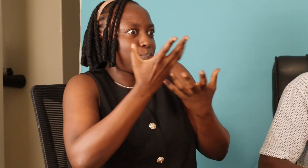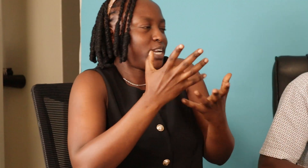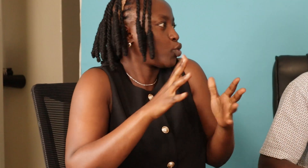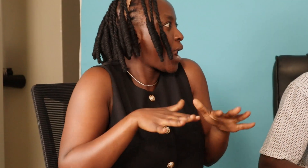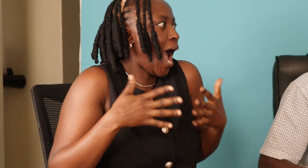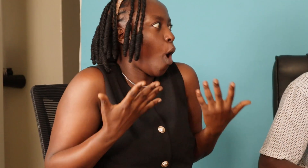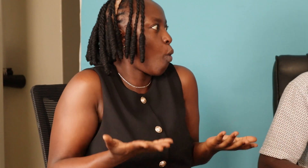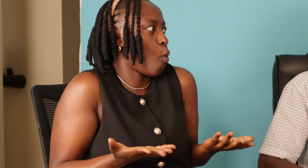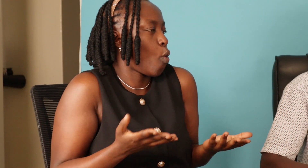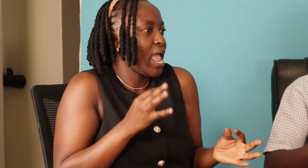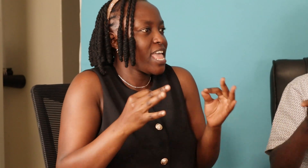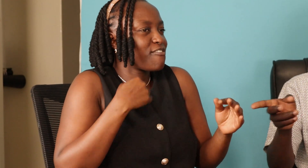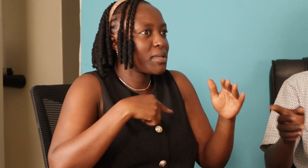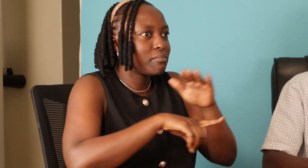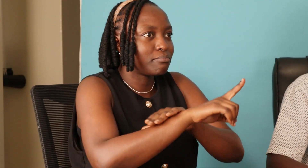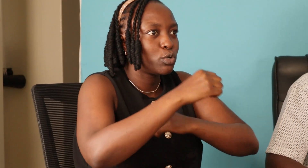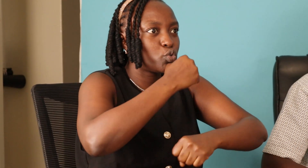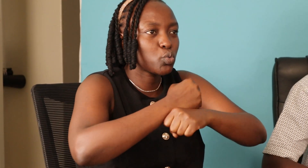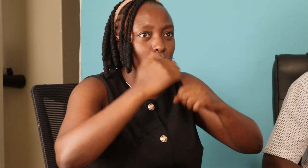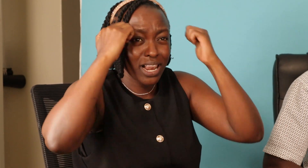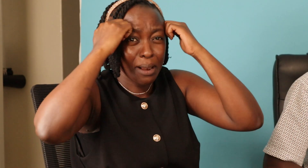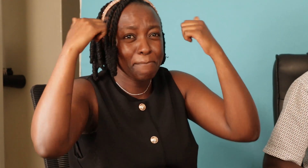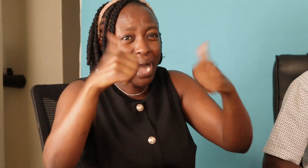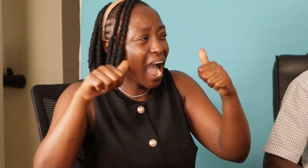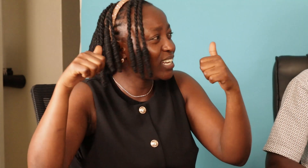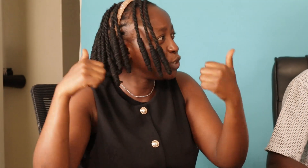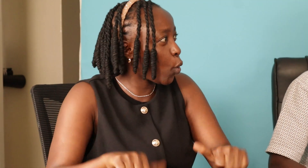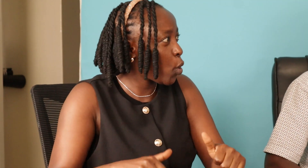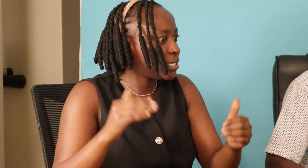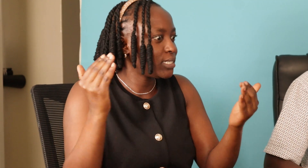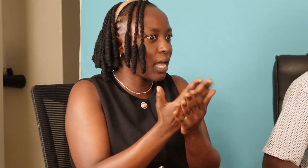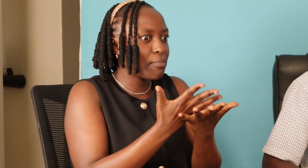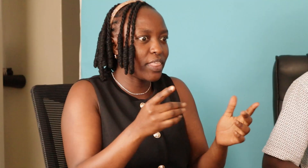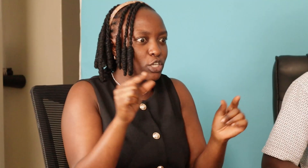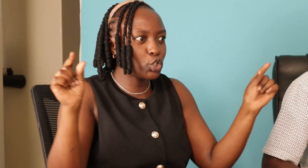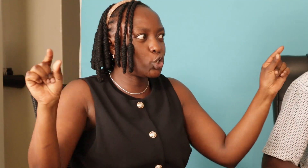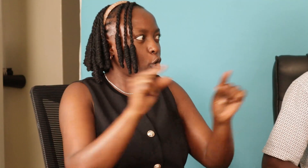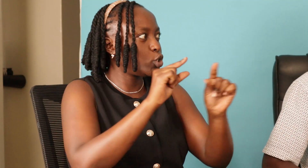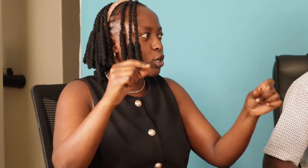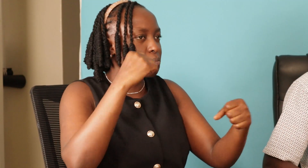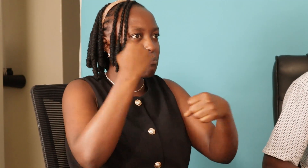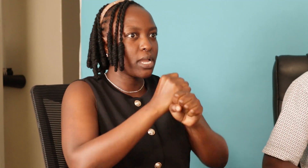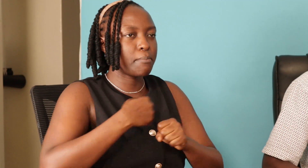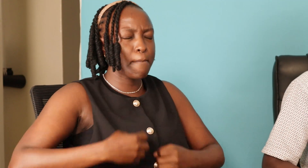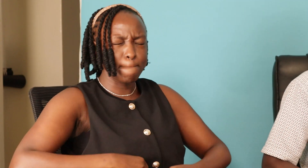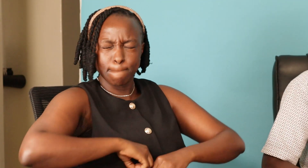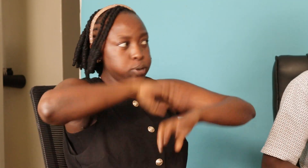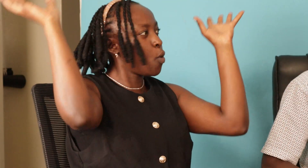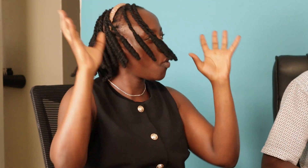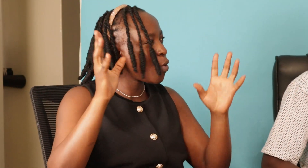health, because they don't have language to express themselves. True. For example, if I've never gone to school, I have never learnt anything.